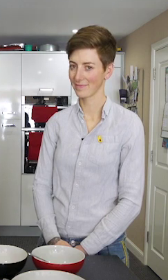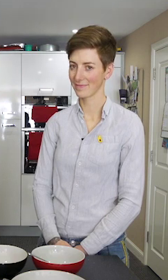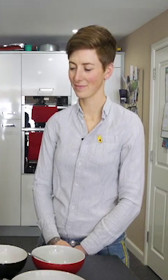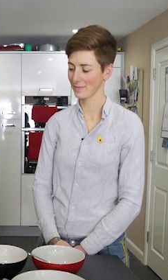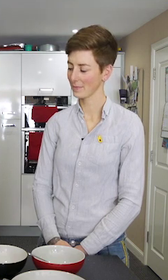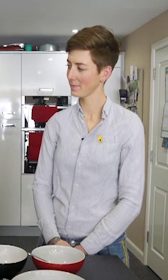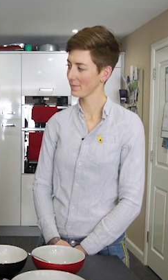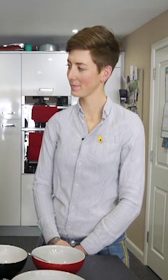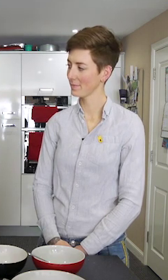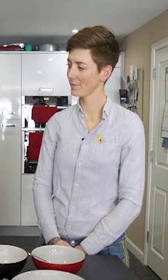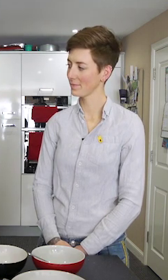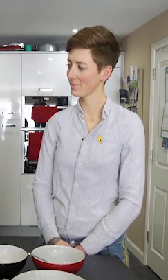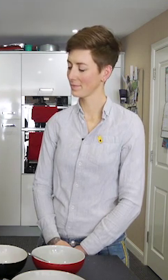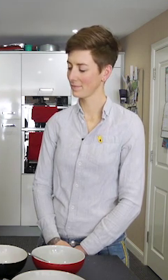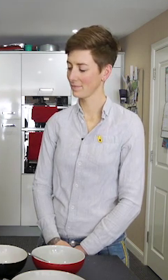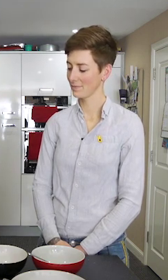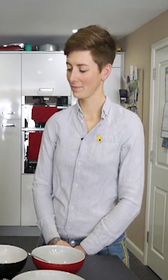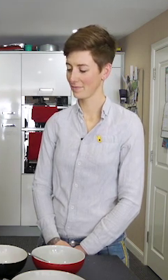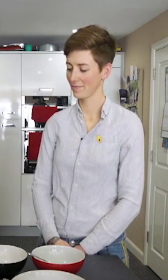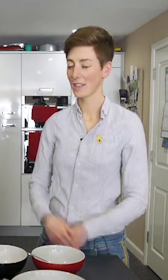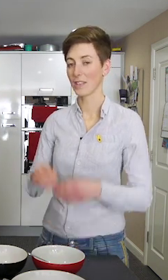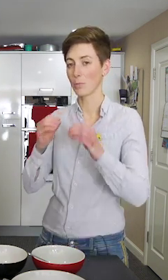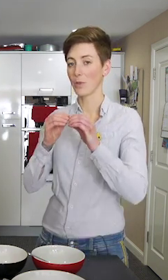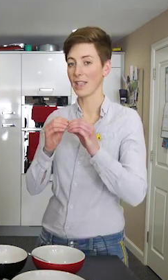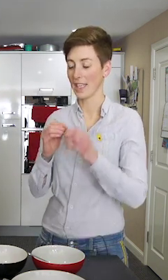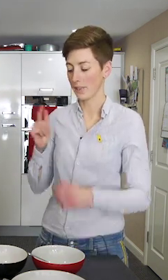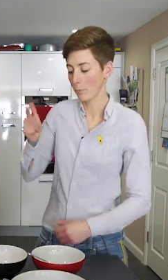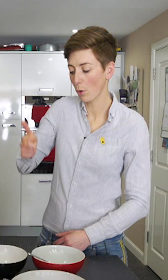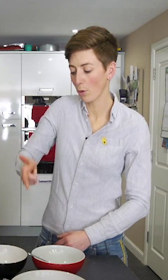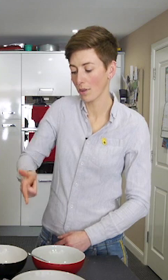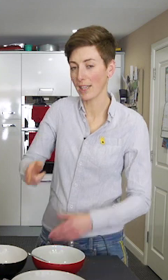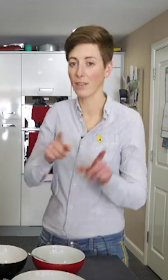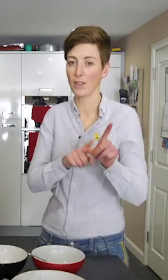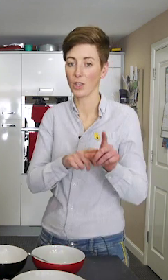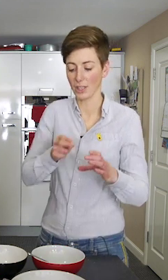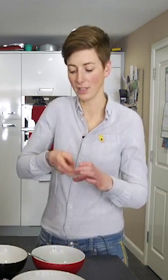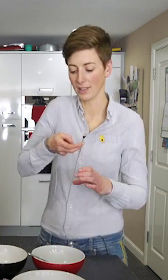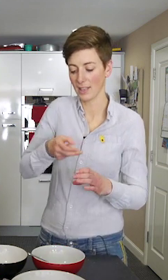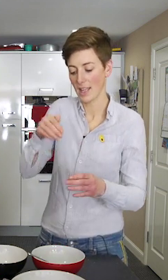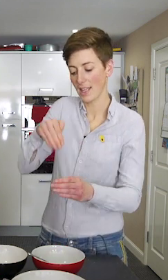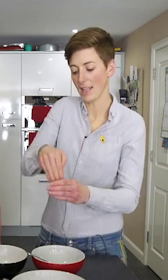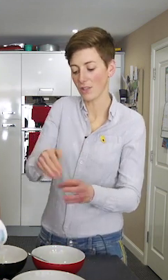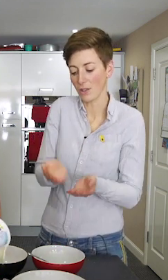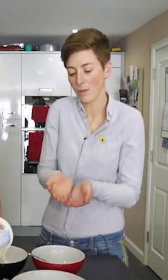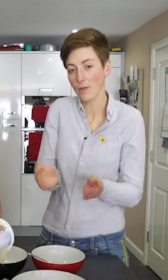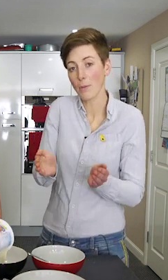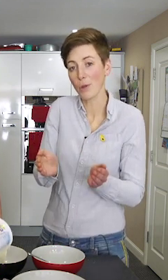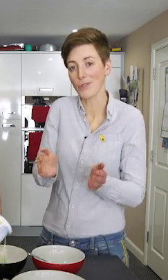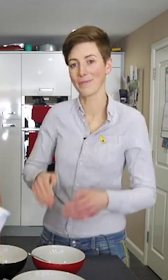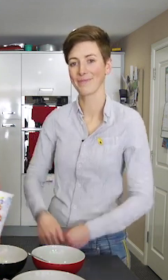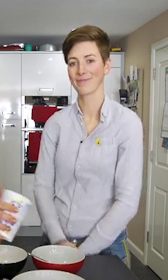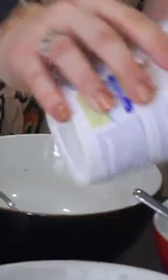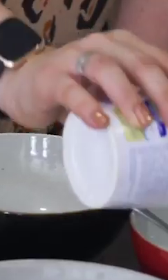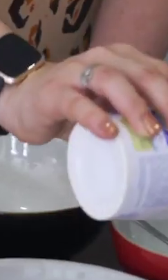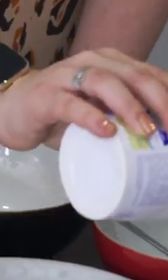I'm going to pour the yoghurt into the bowls. So Bryony is pouring the yoghurt into the